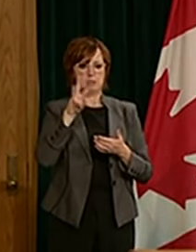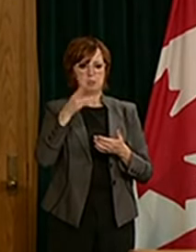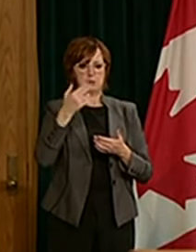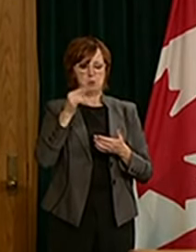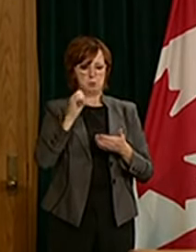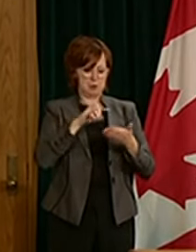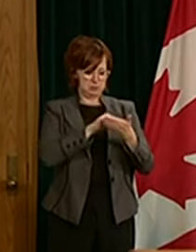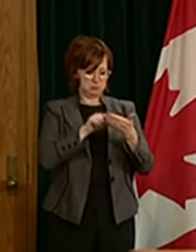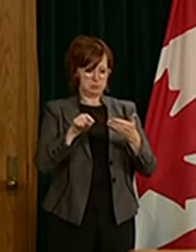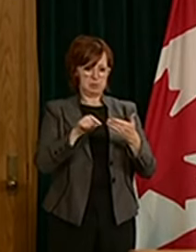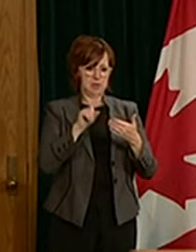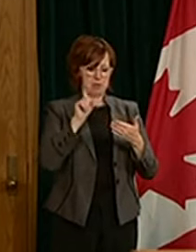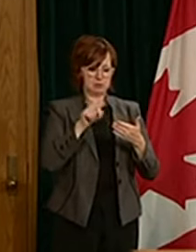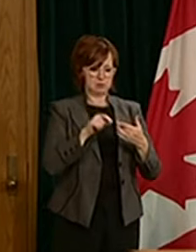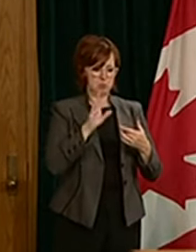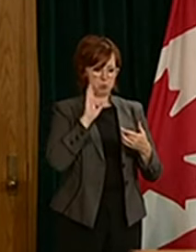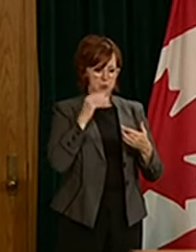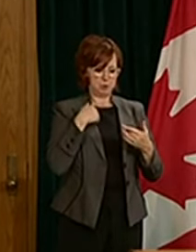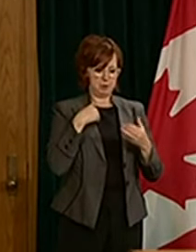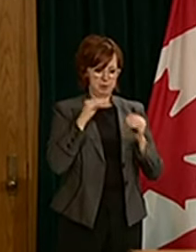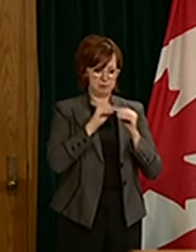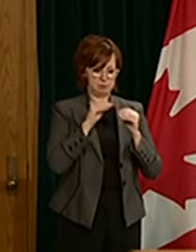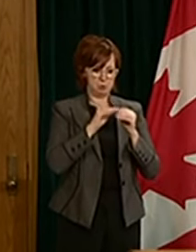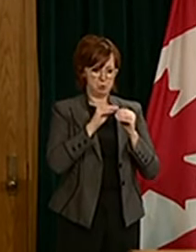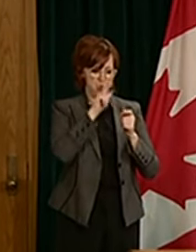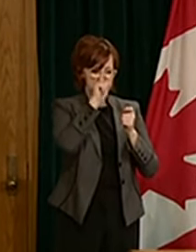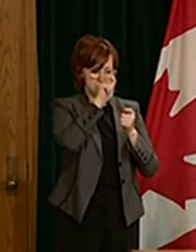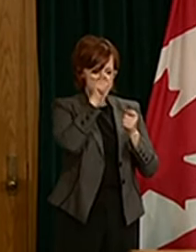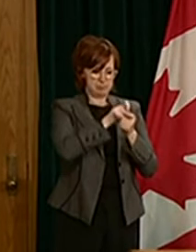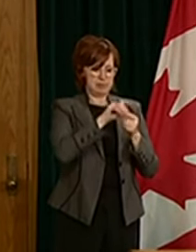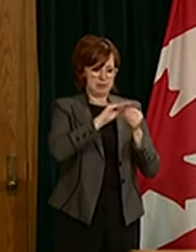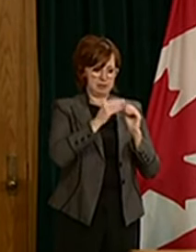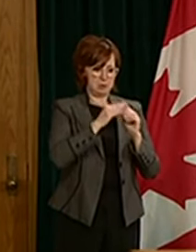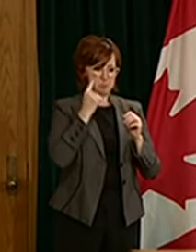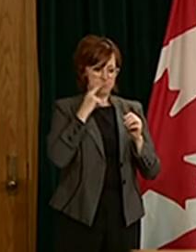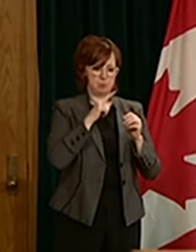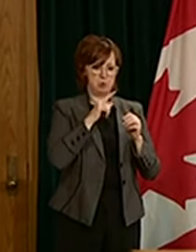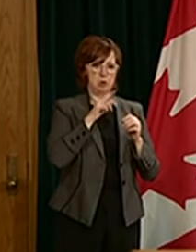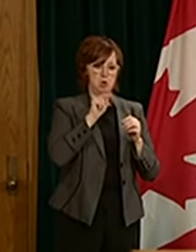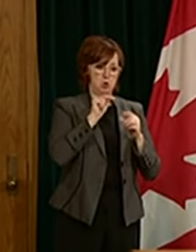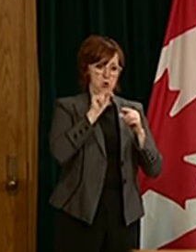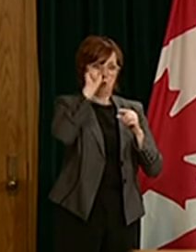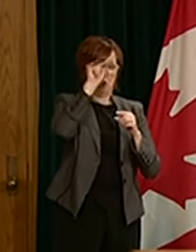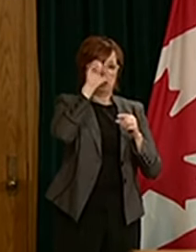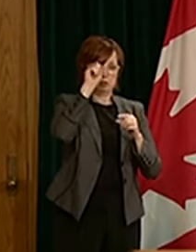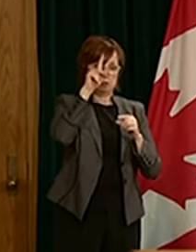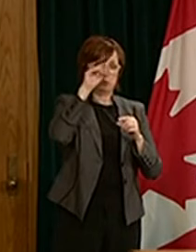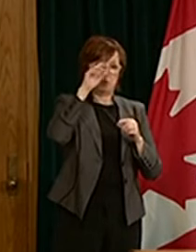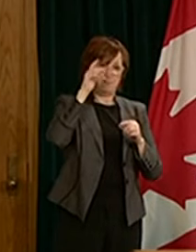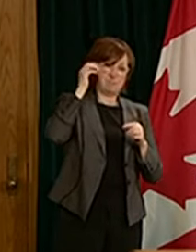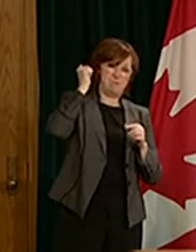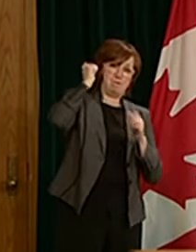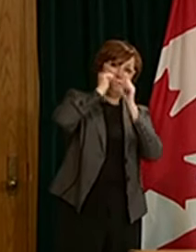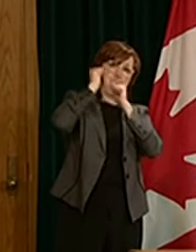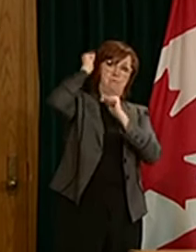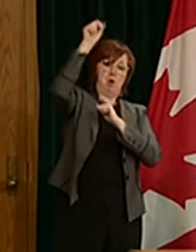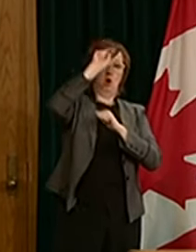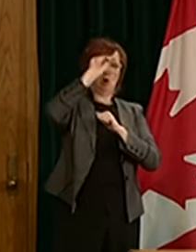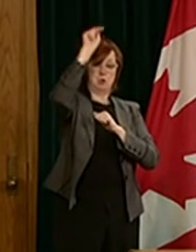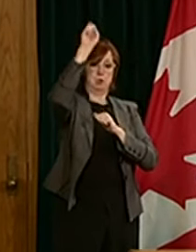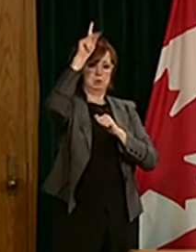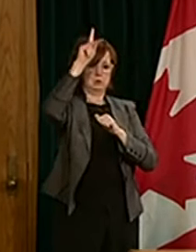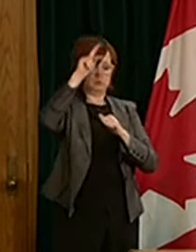more detailed modeling data for each provincial region? For example, North and Far North. It seems as though the projections are from